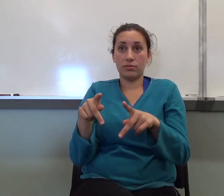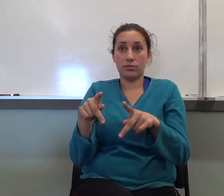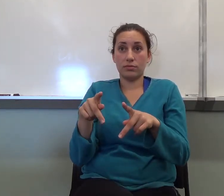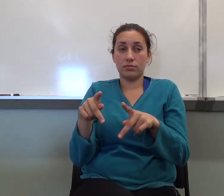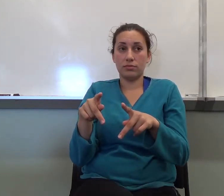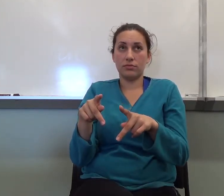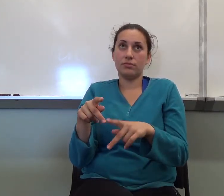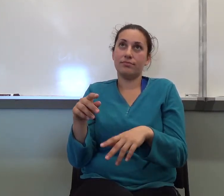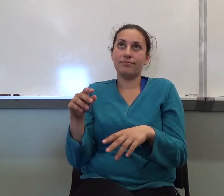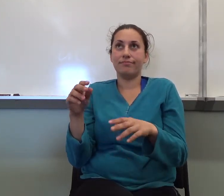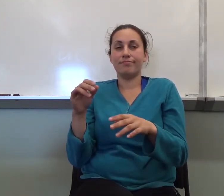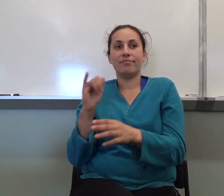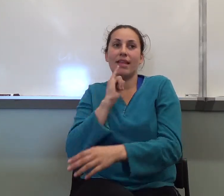is how many people?